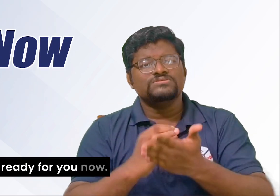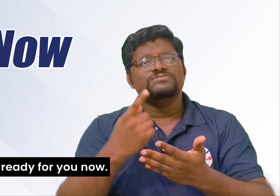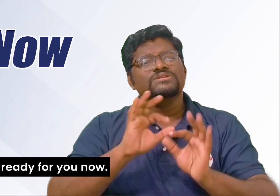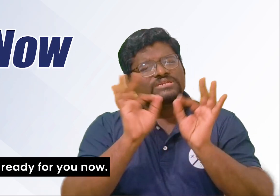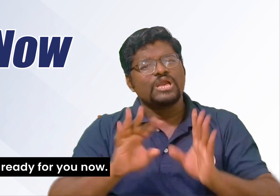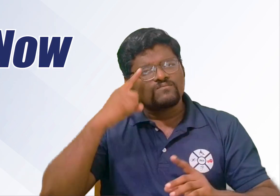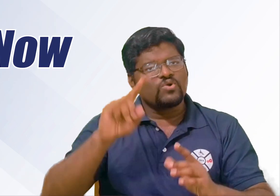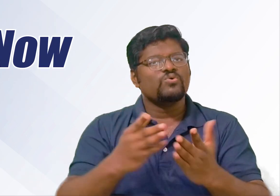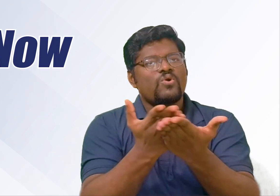now.